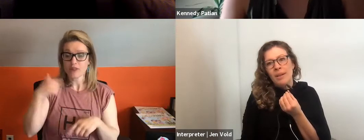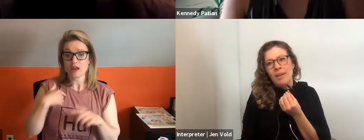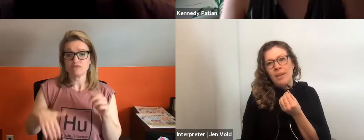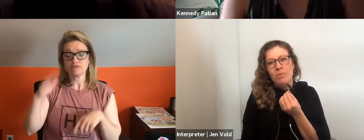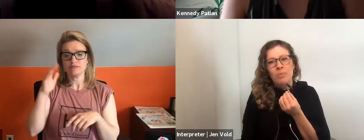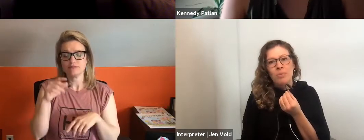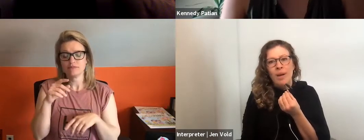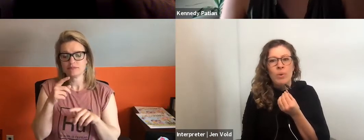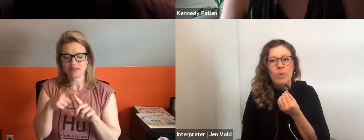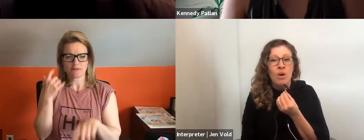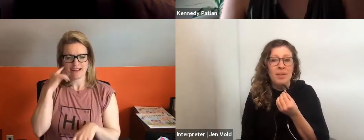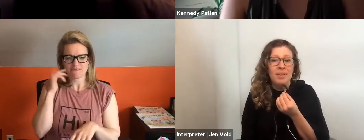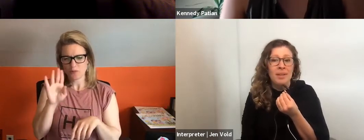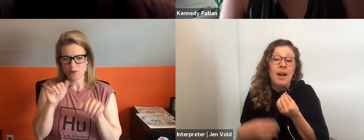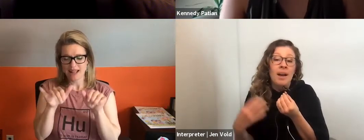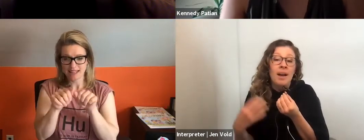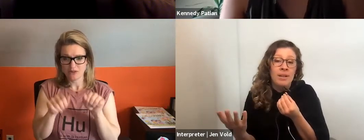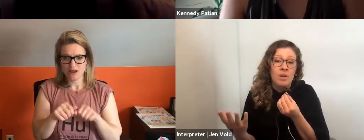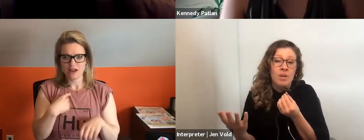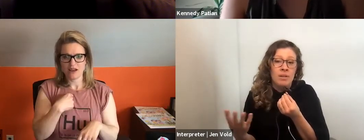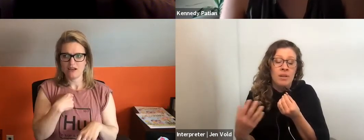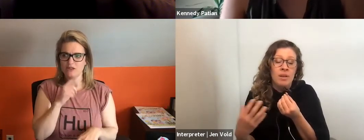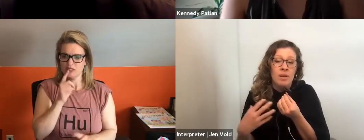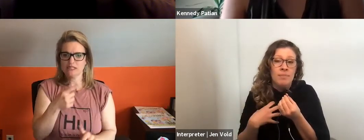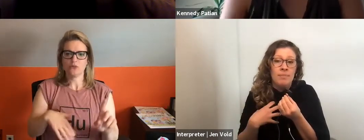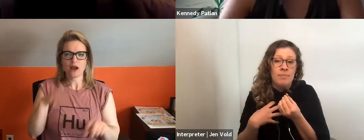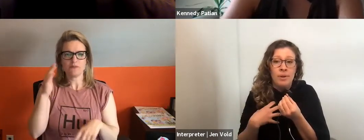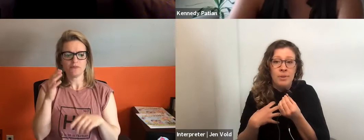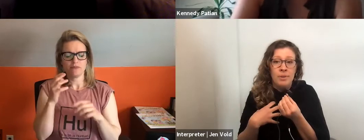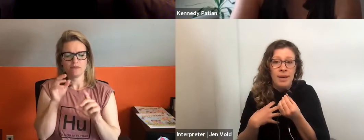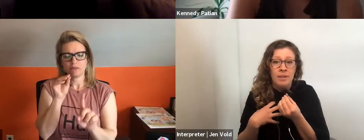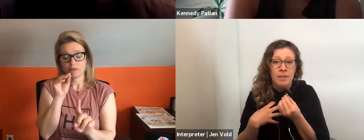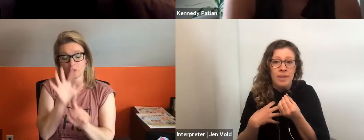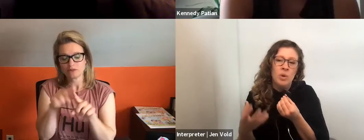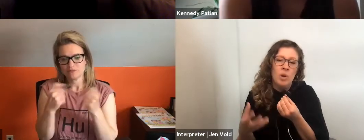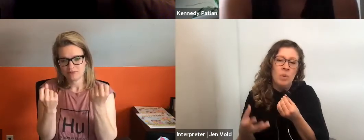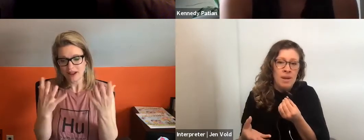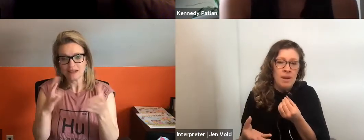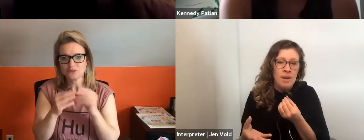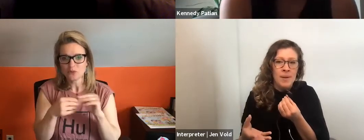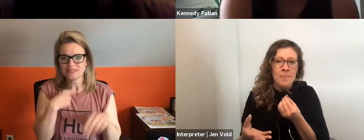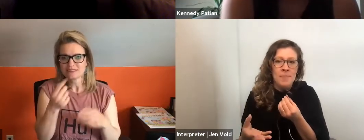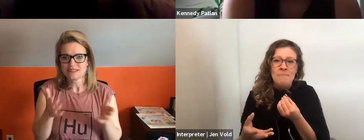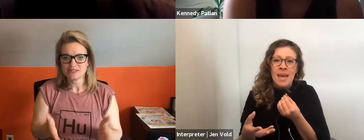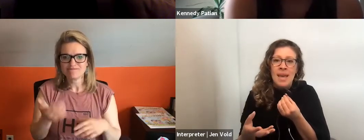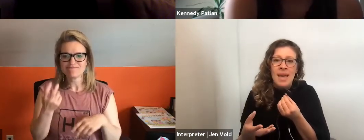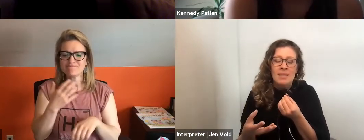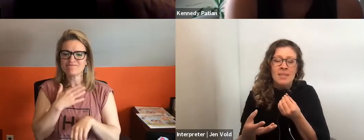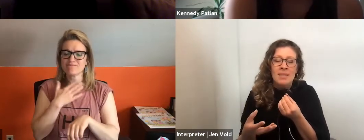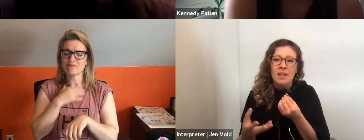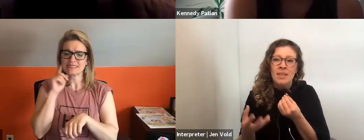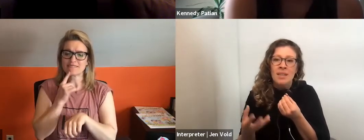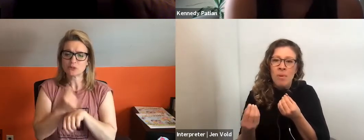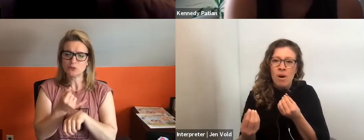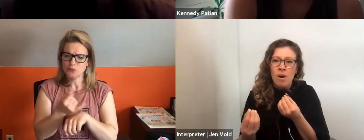work and just sort of how we are. Like, even I reflect on my childhood and adolescence. I grew up in the Bay Area,